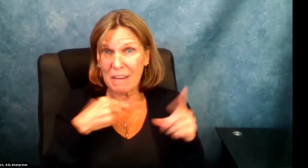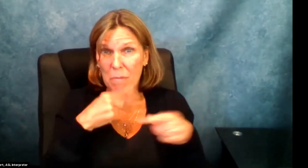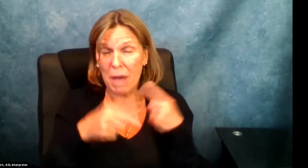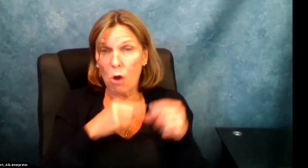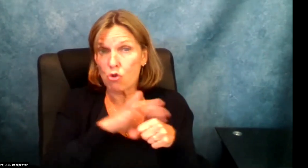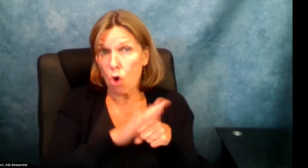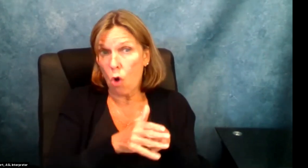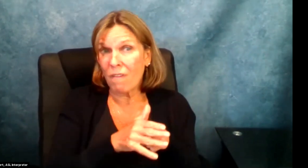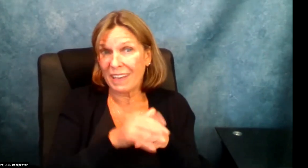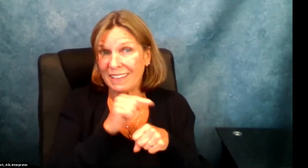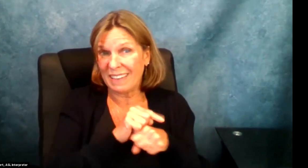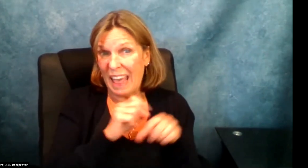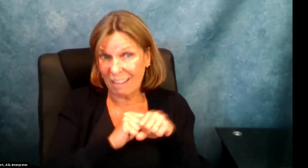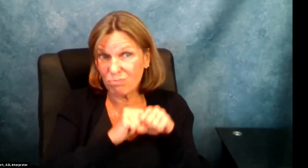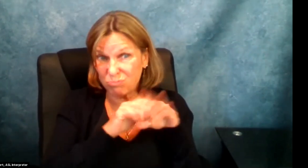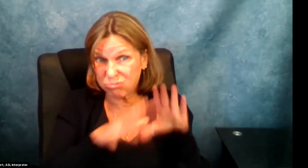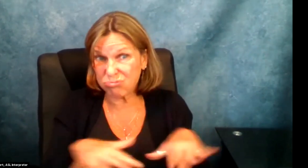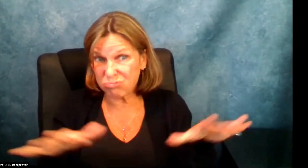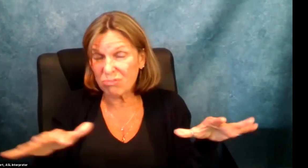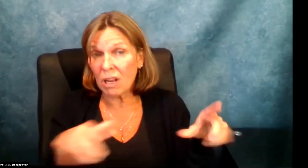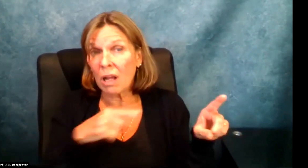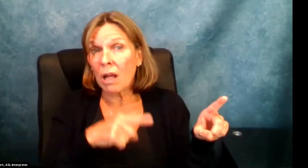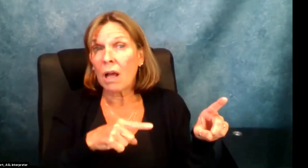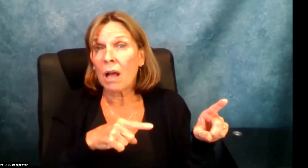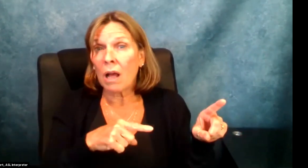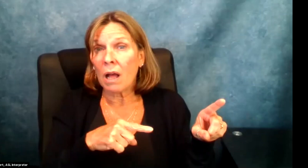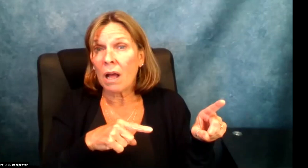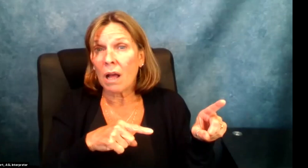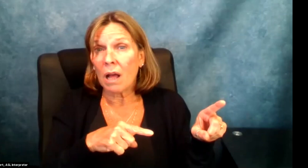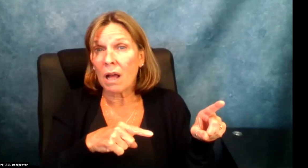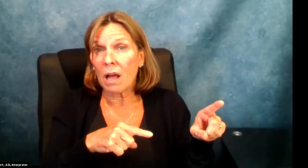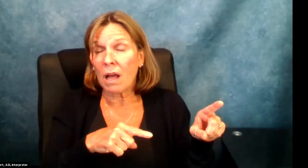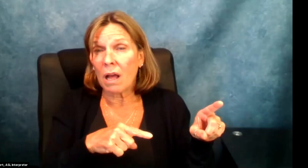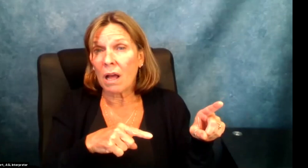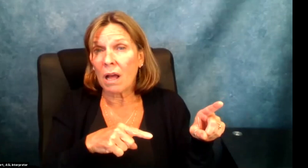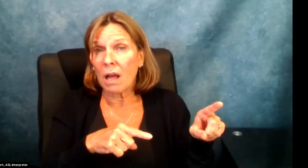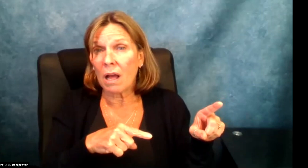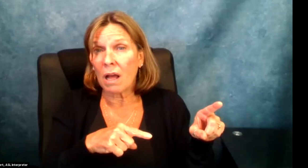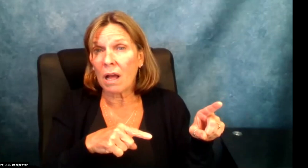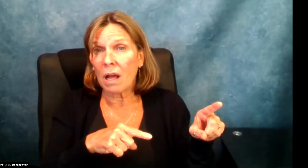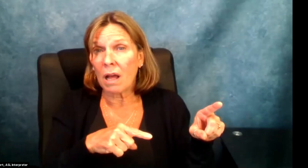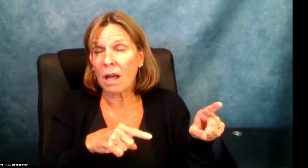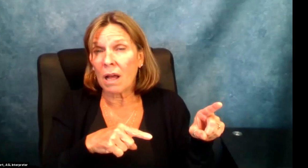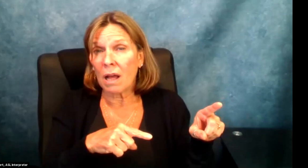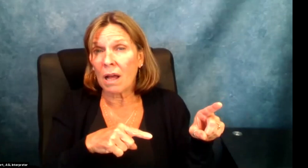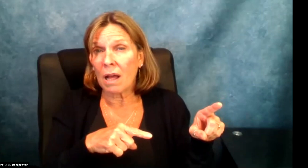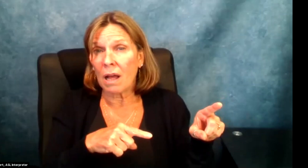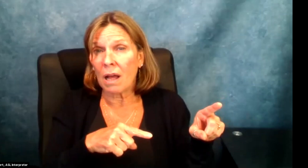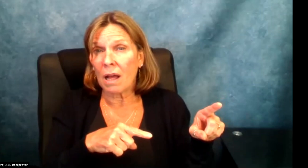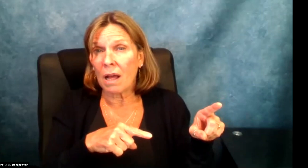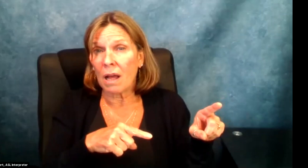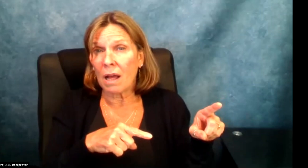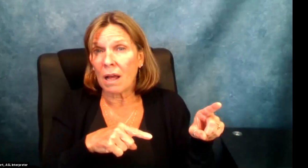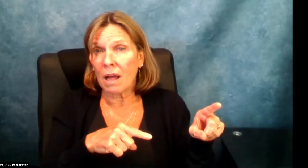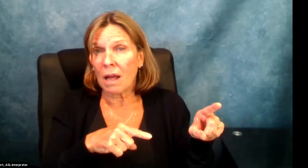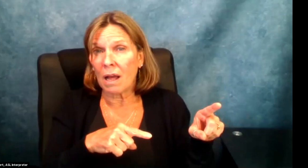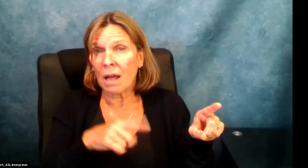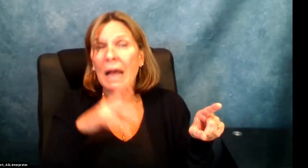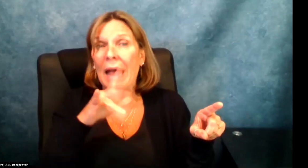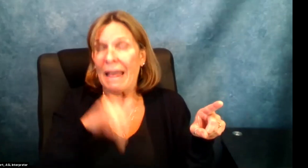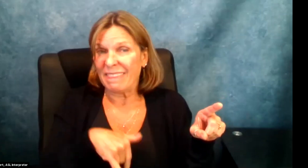a pandemic, possibly becoming an endemic disease, meaning that it will live with us kind of like the flu